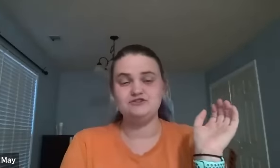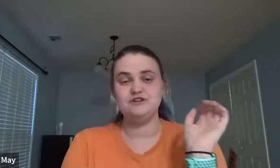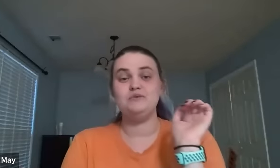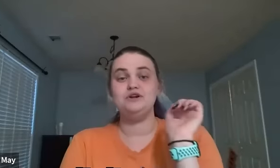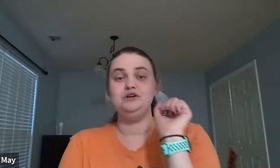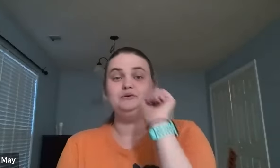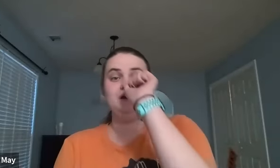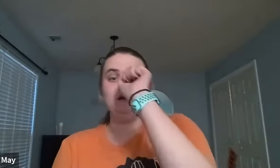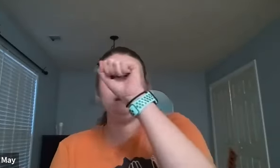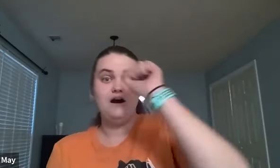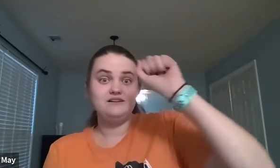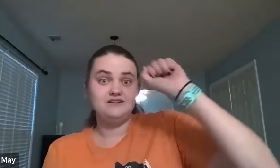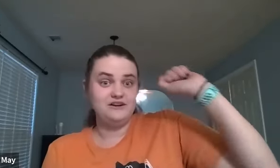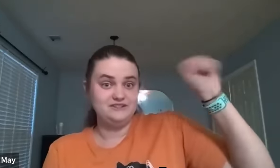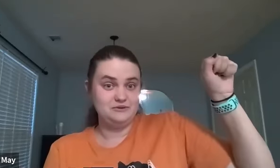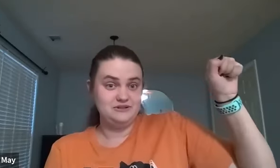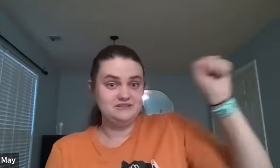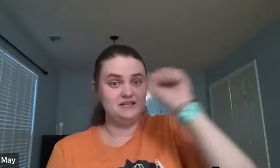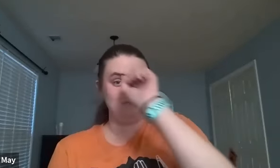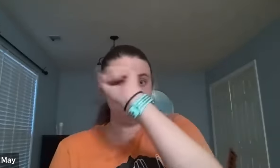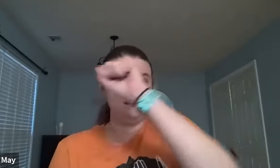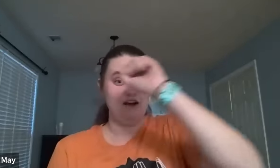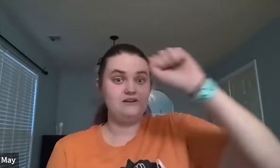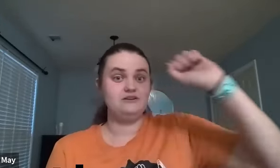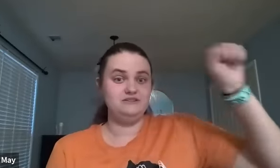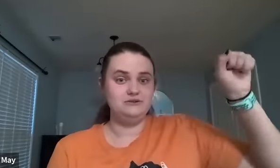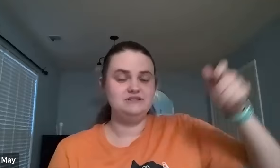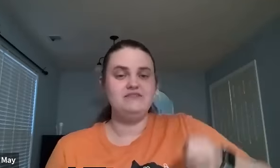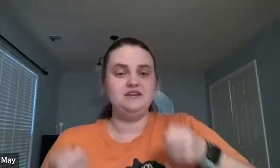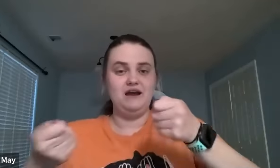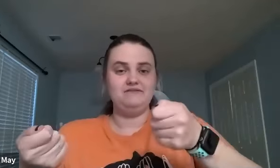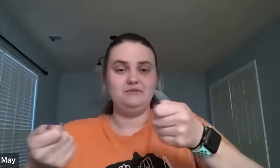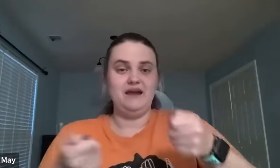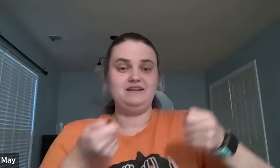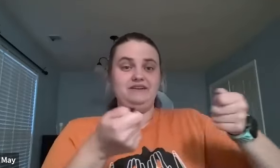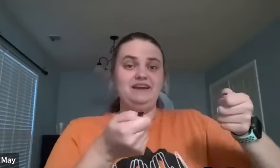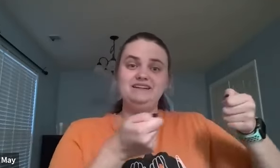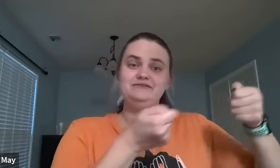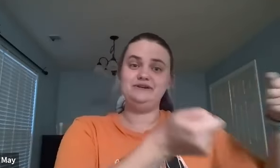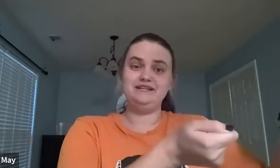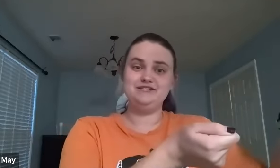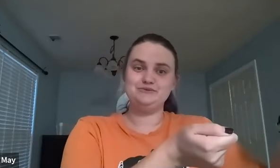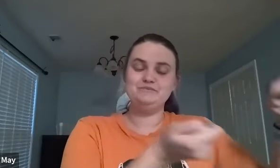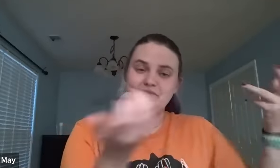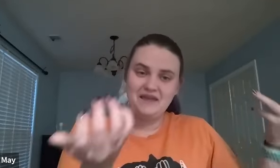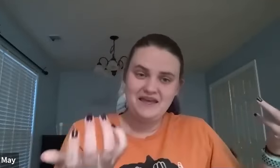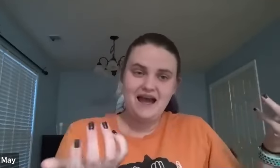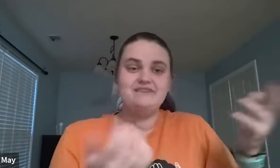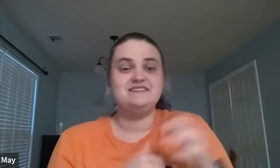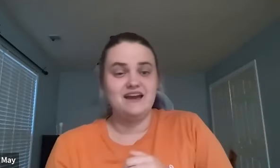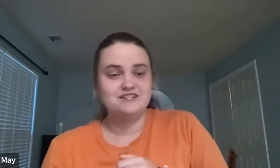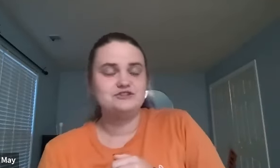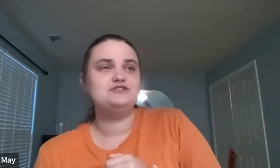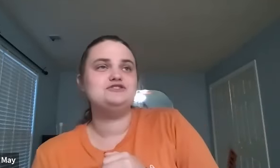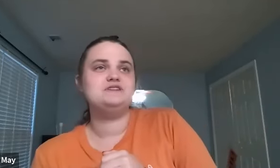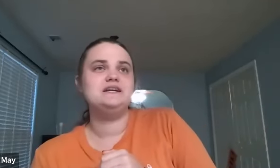treat where you knock on doors, like you pretend to knock on doors and then you have your bag of candy for each. I've seen that as trick or